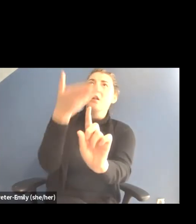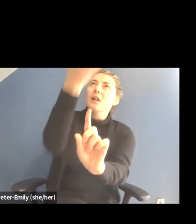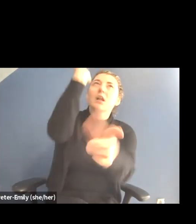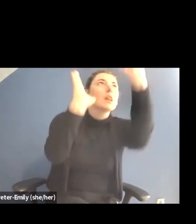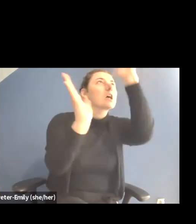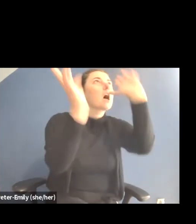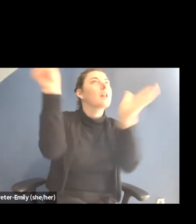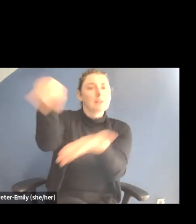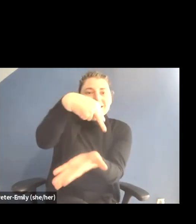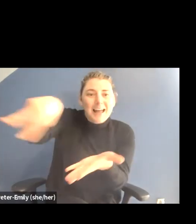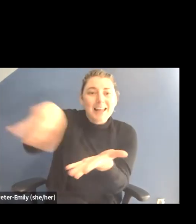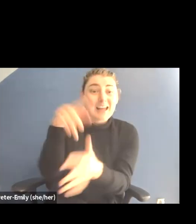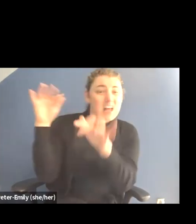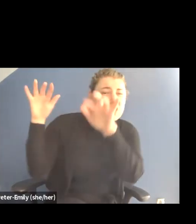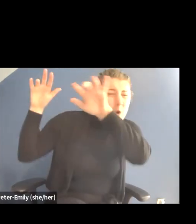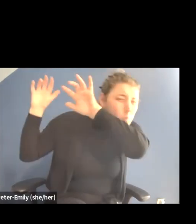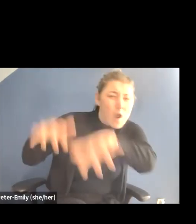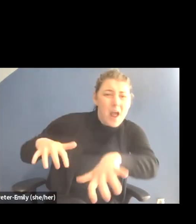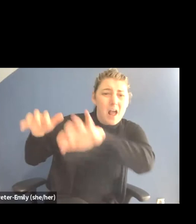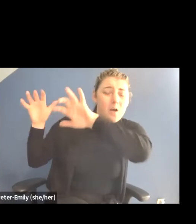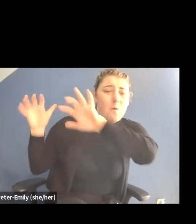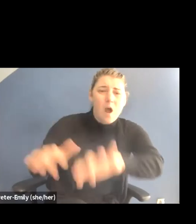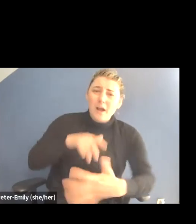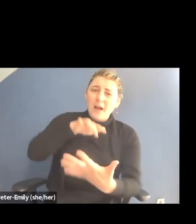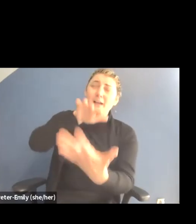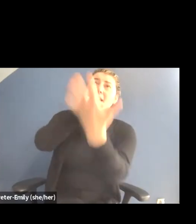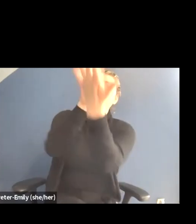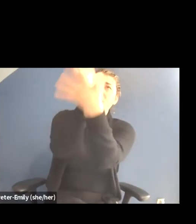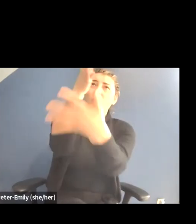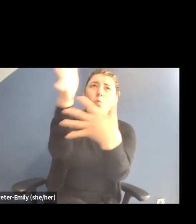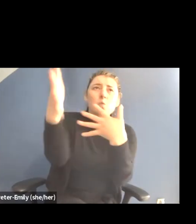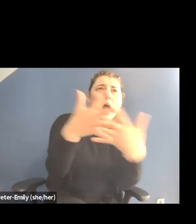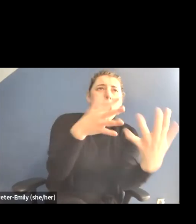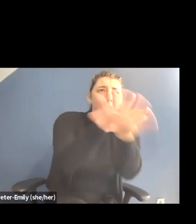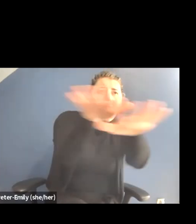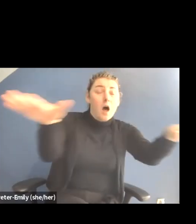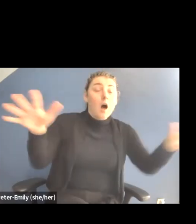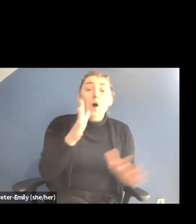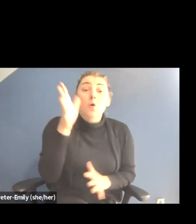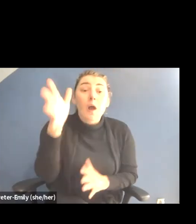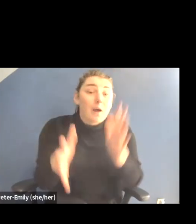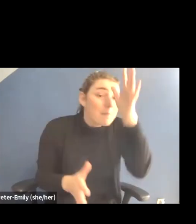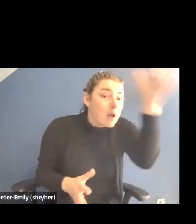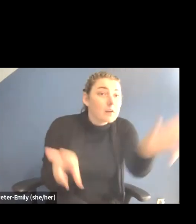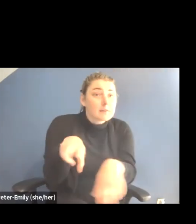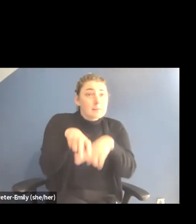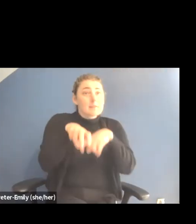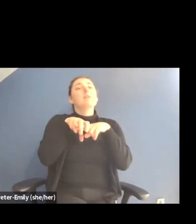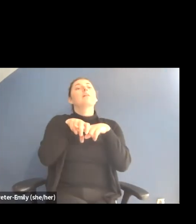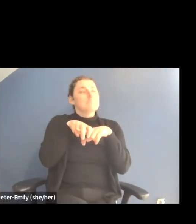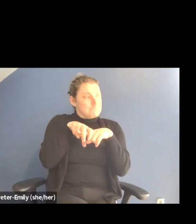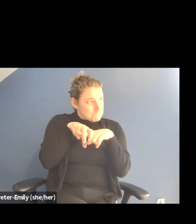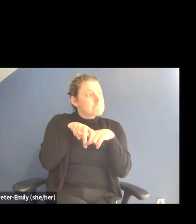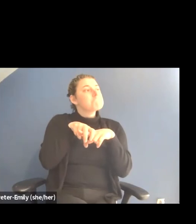dancing as the rain rains against a steely skyline, where grandparents sit on the porch and nod at